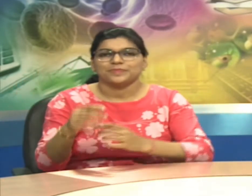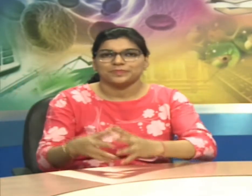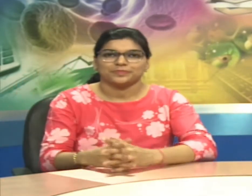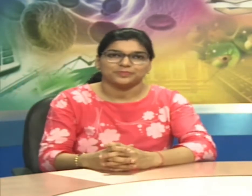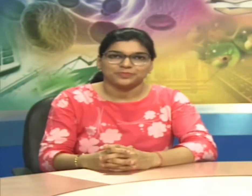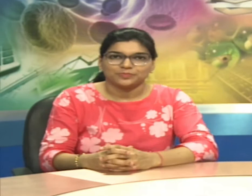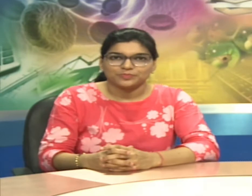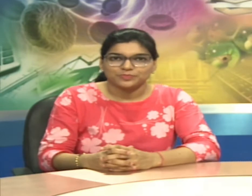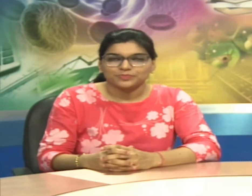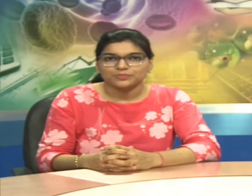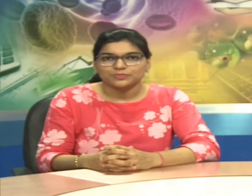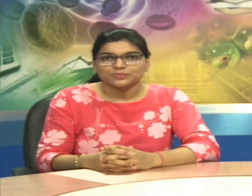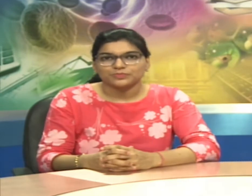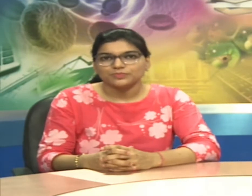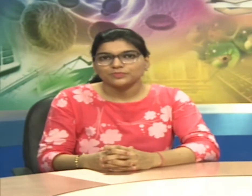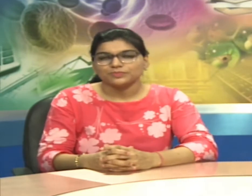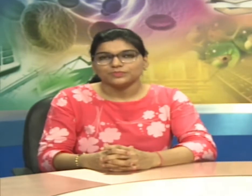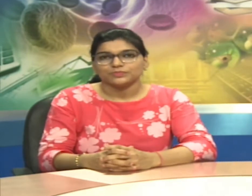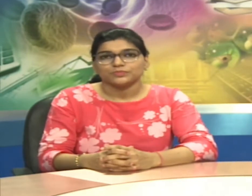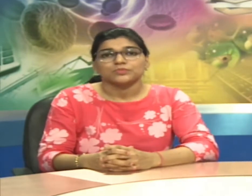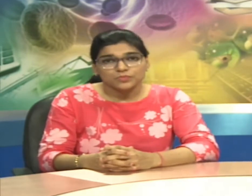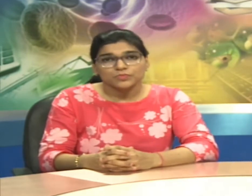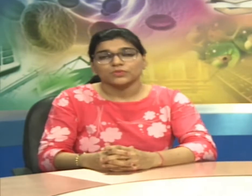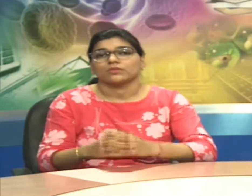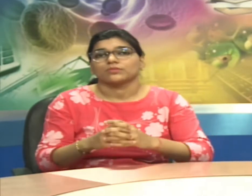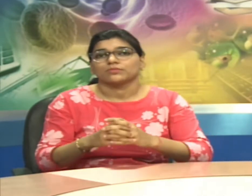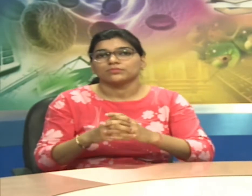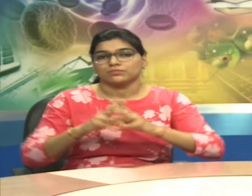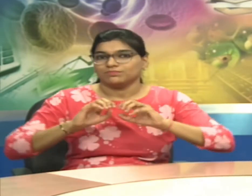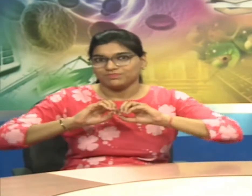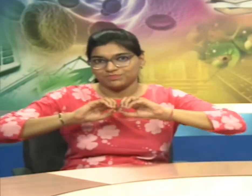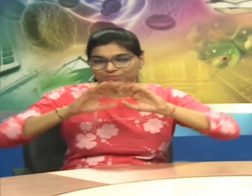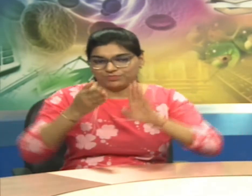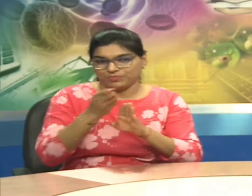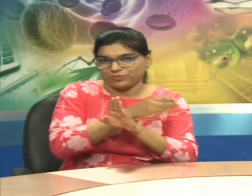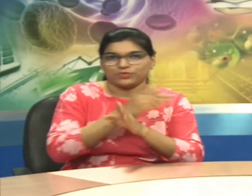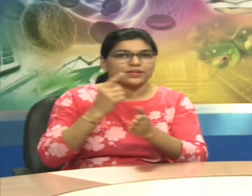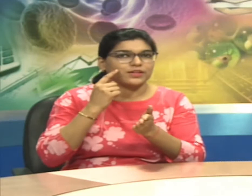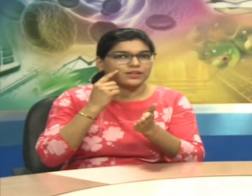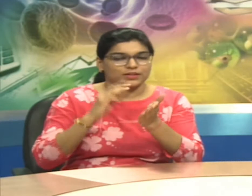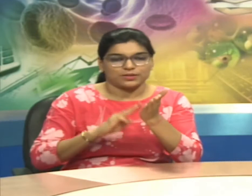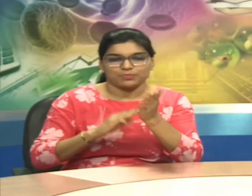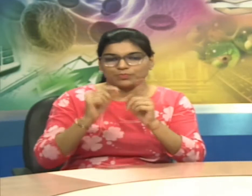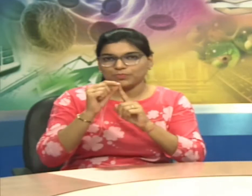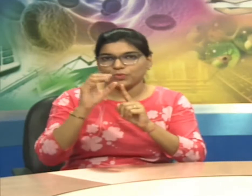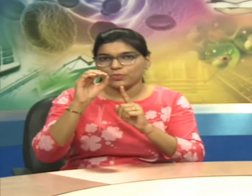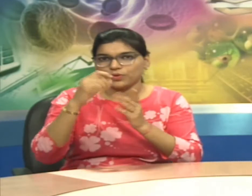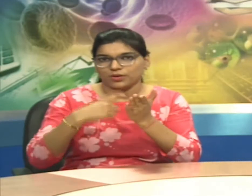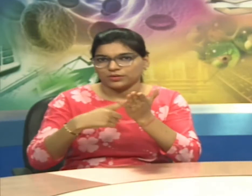sending out of our country. Next word is export. Previously we have